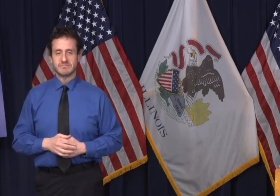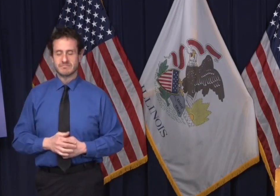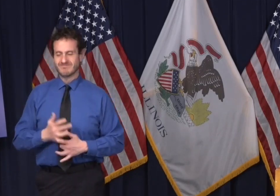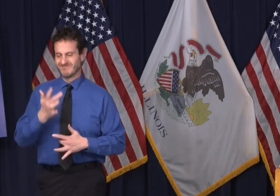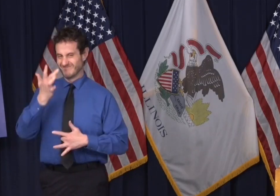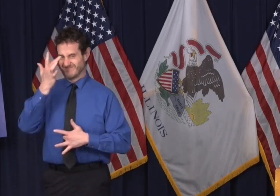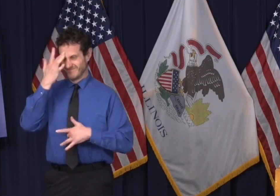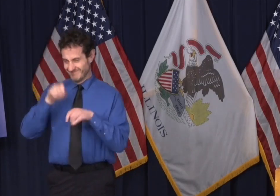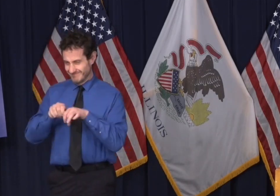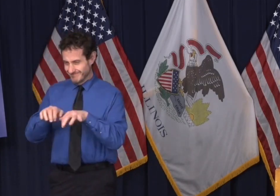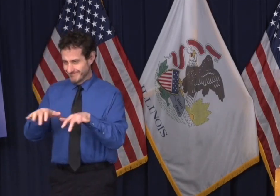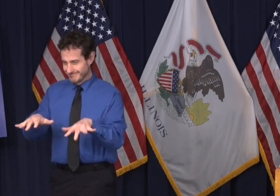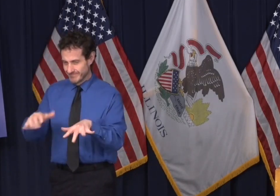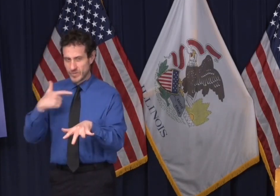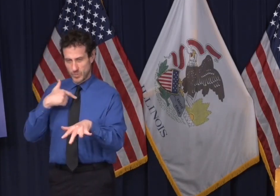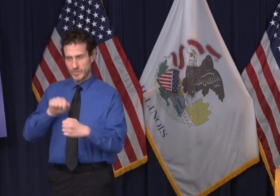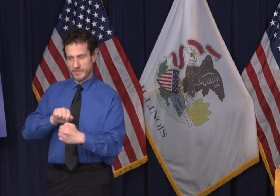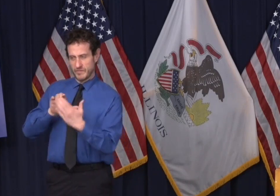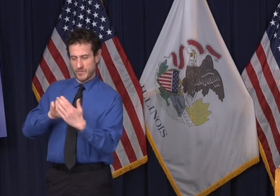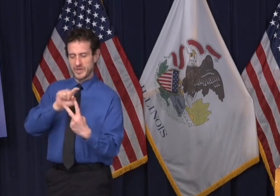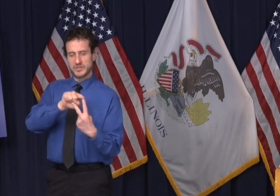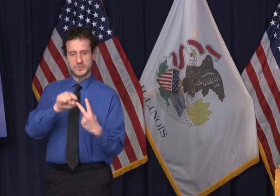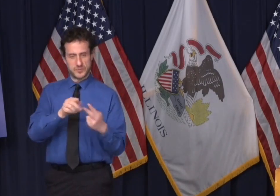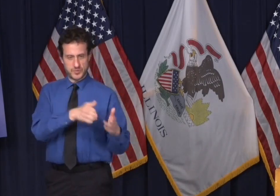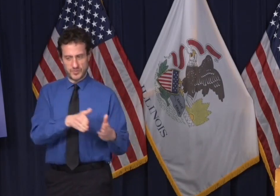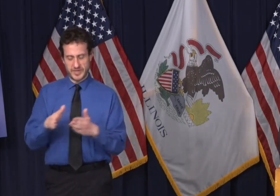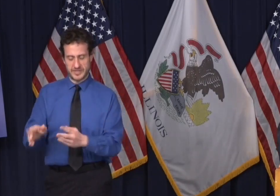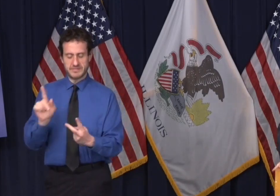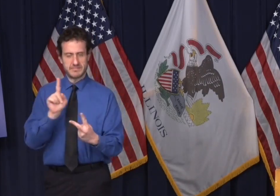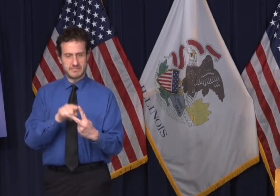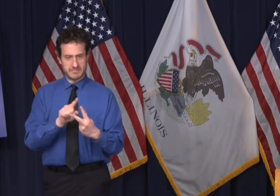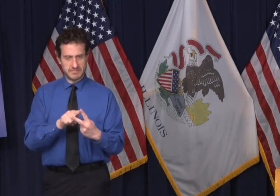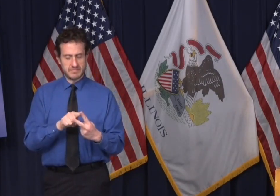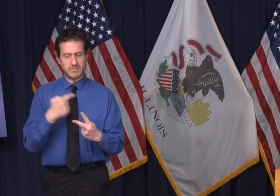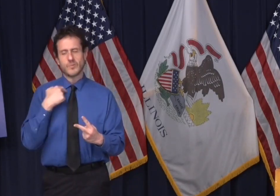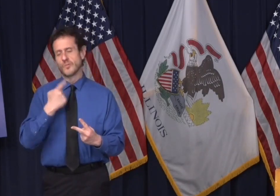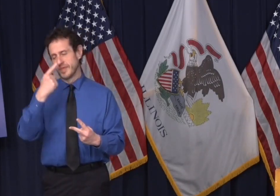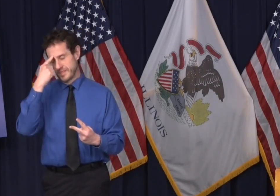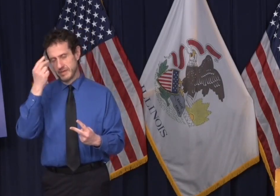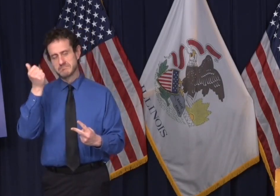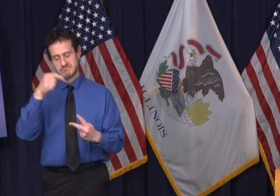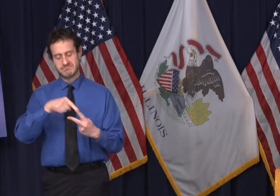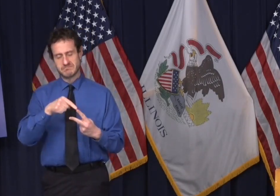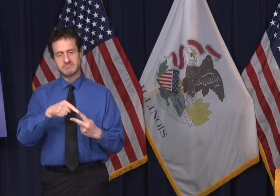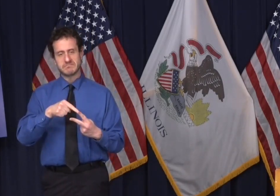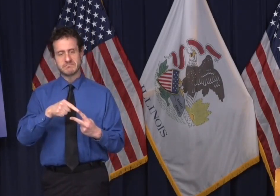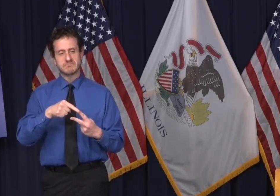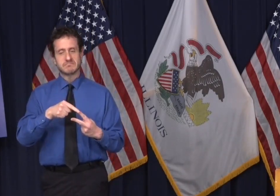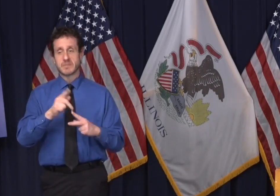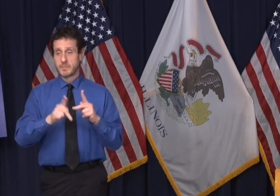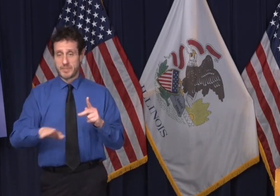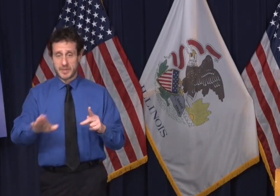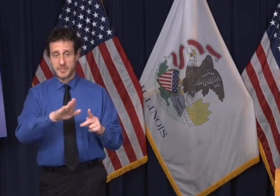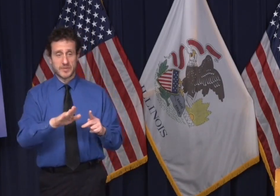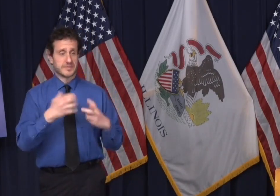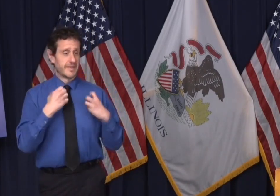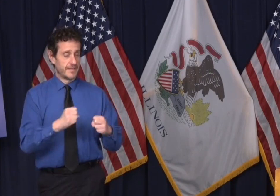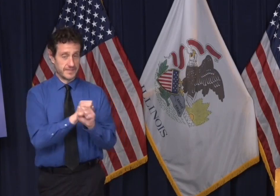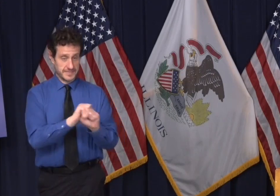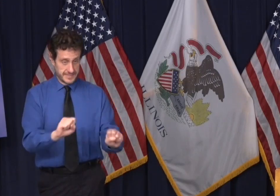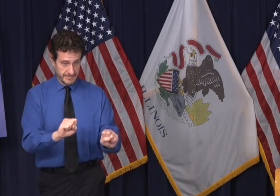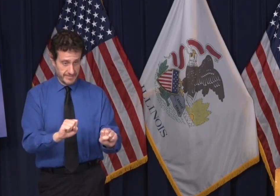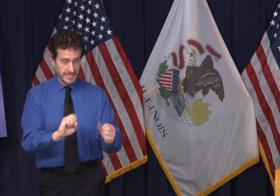two fronts. The first is what most immediately comes to mind, and that's protecting the health and safety of our